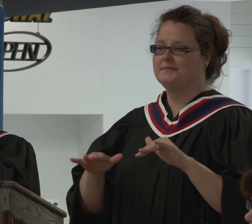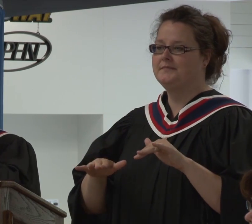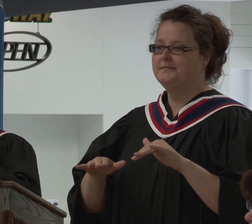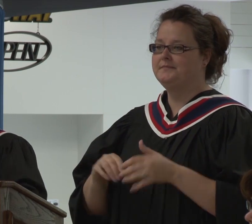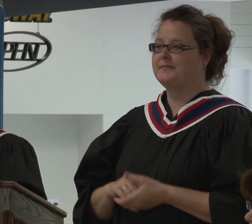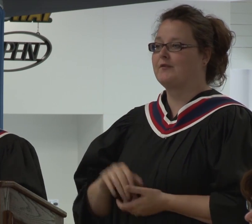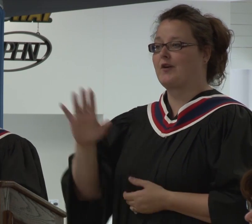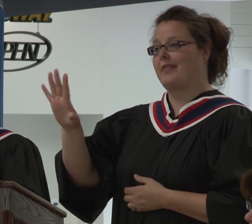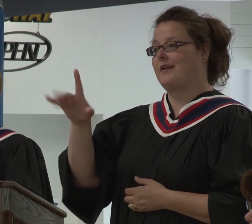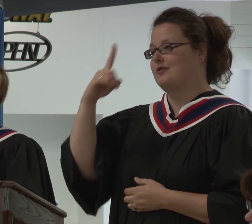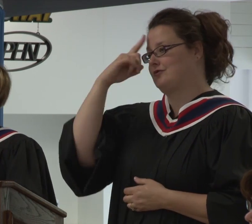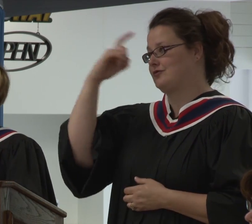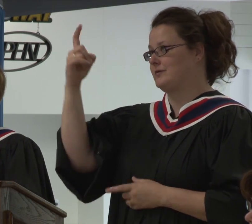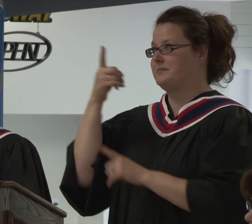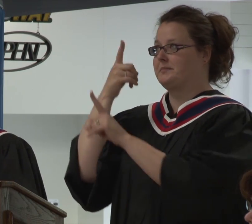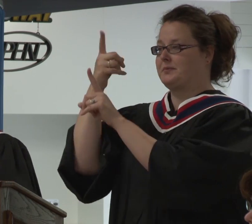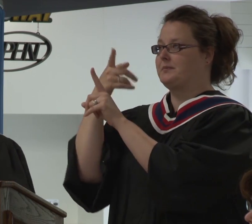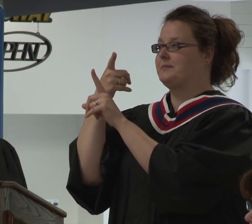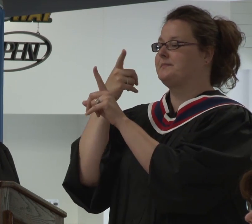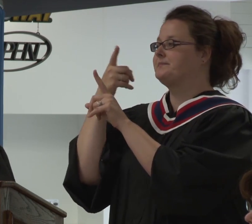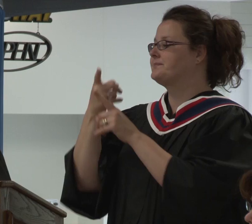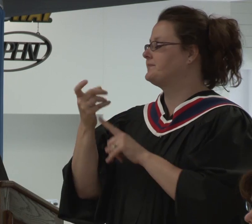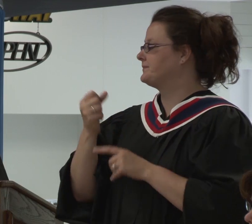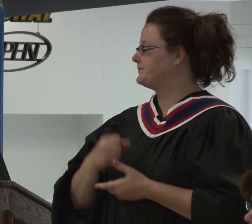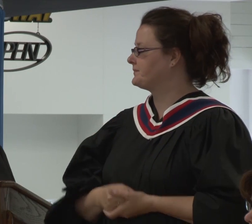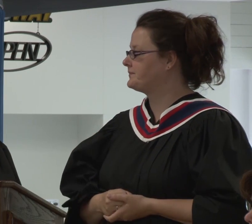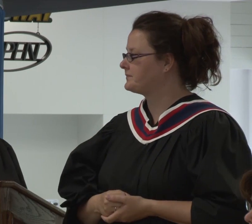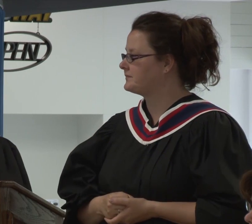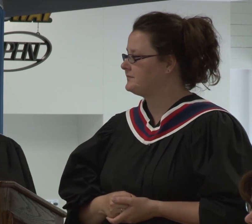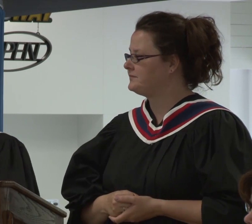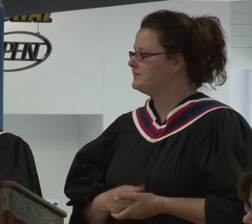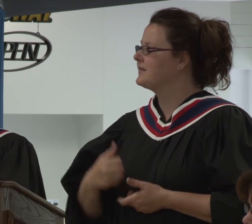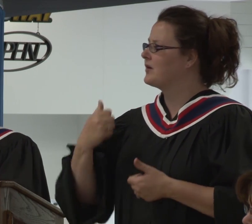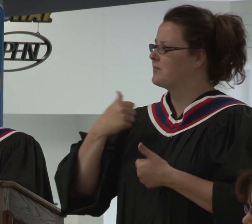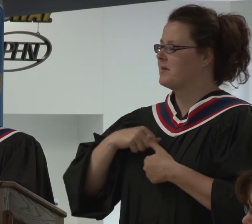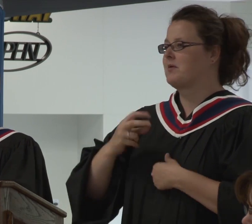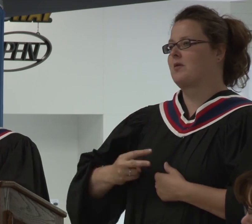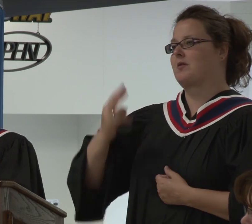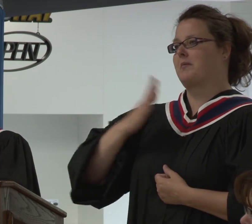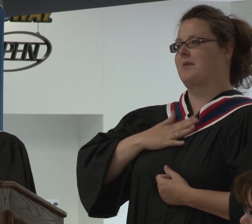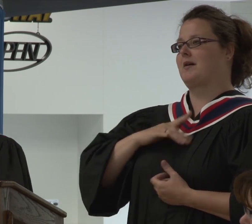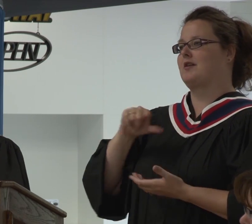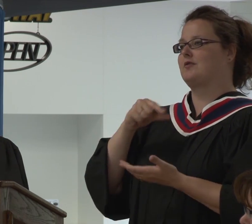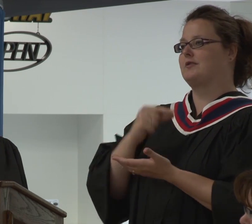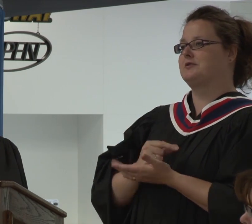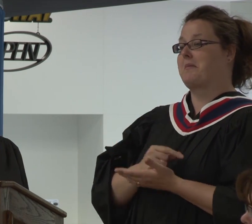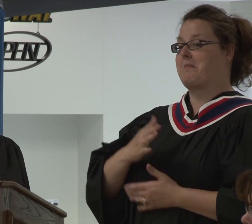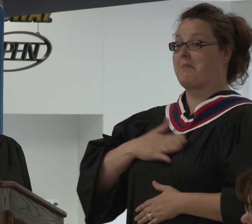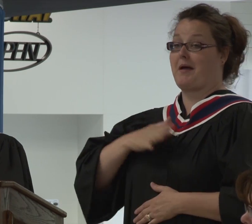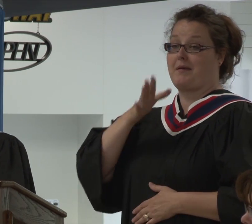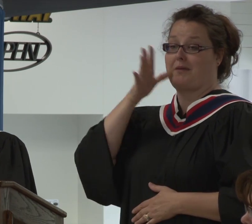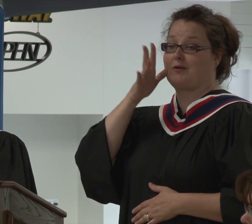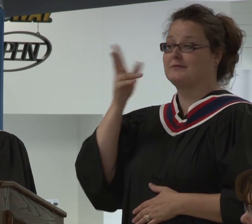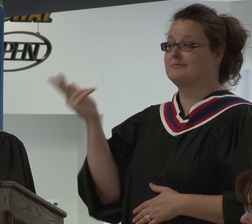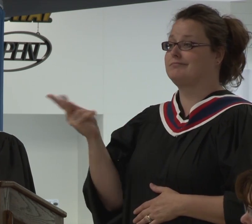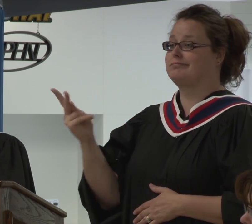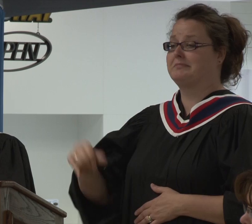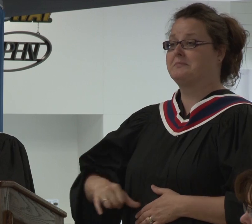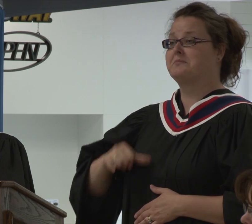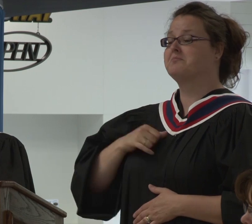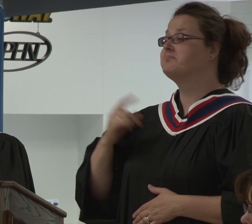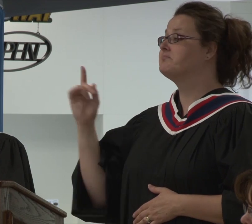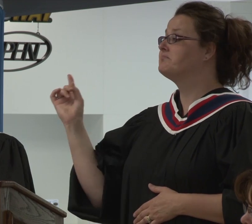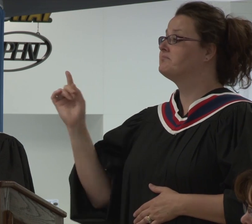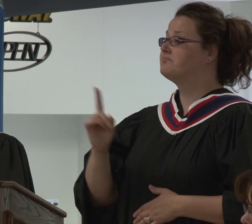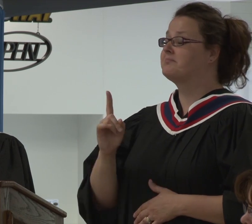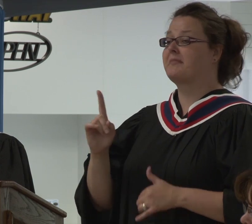their dream. I still remember the pride of my own parents as I walked the stage to get